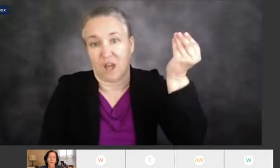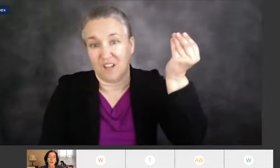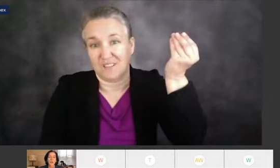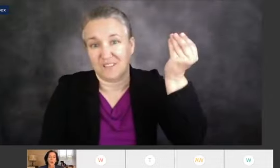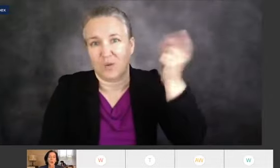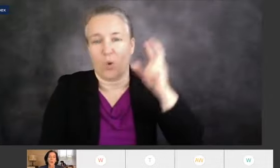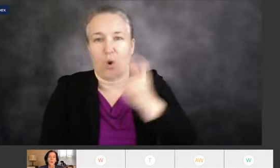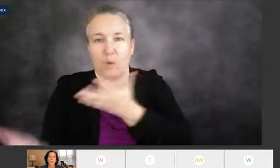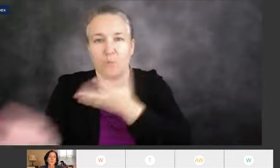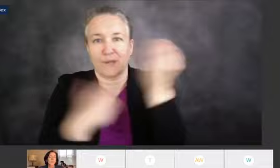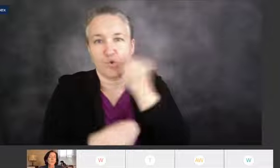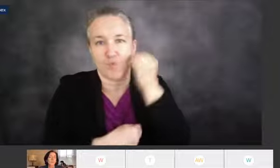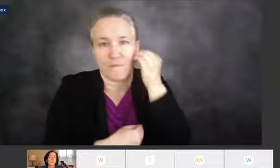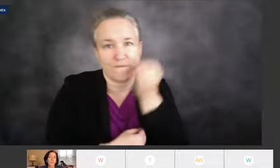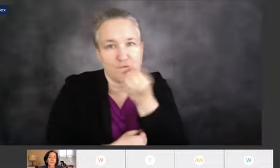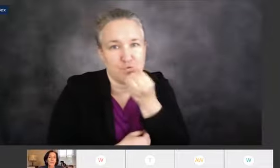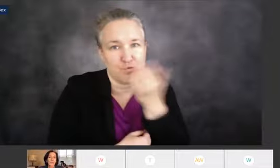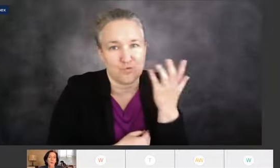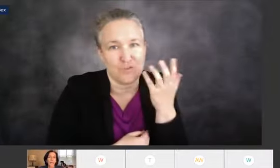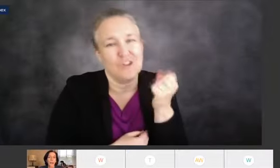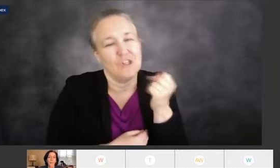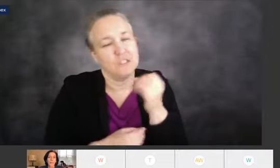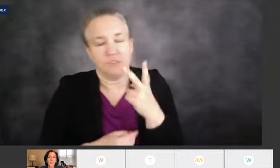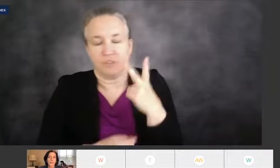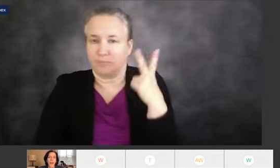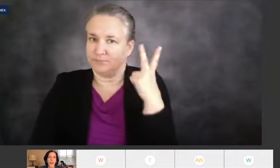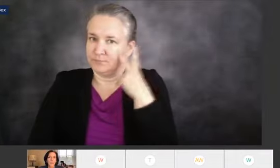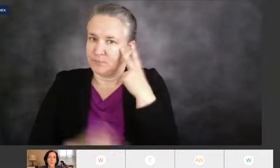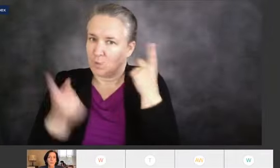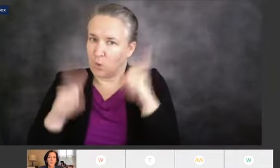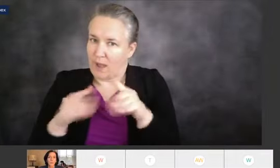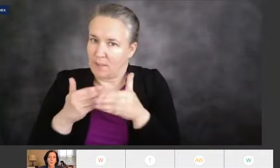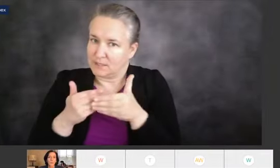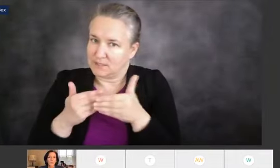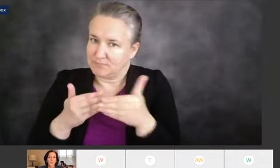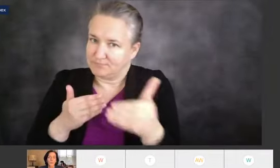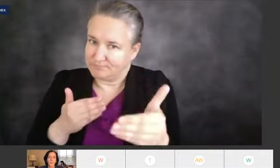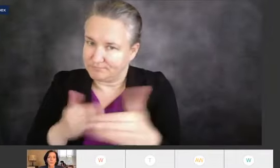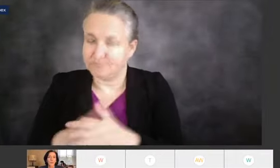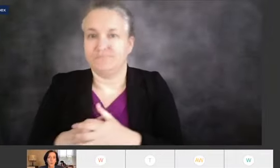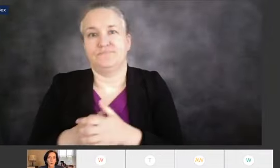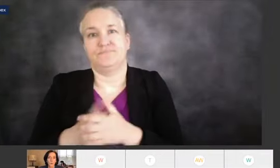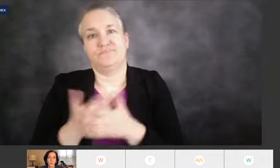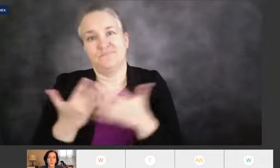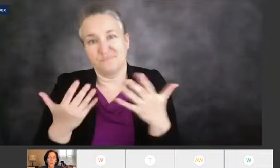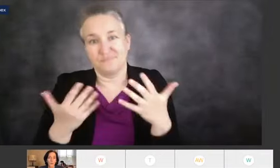takeout. So I think it remains to be seen what happens as people move